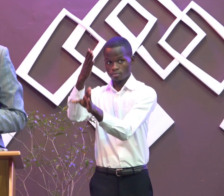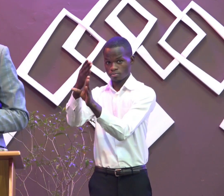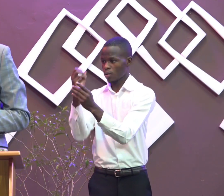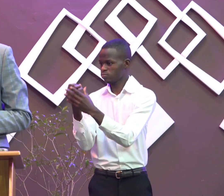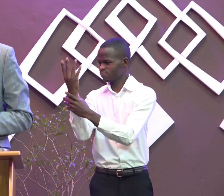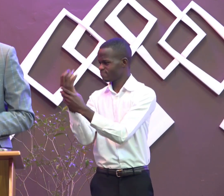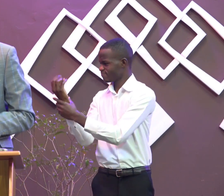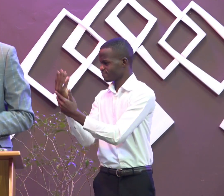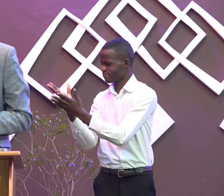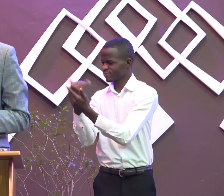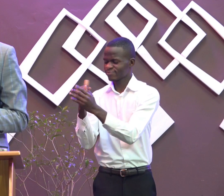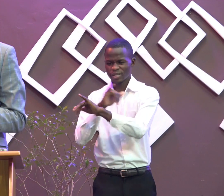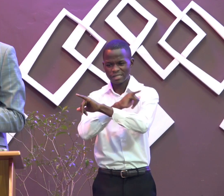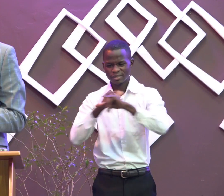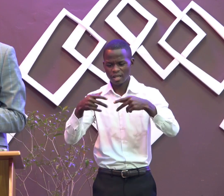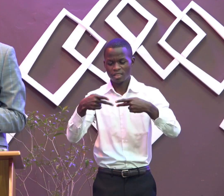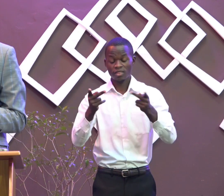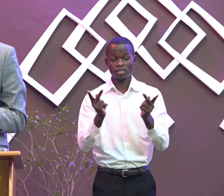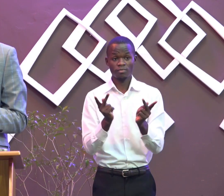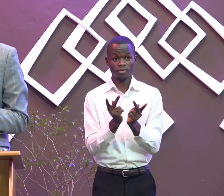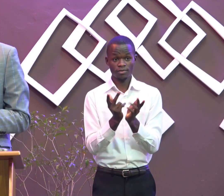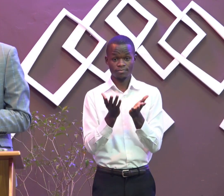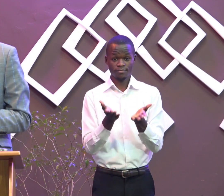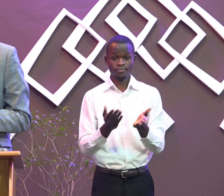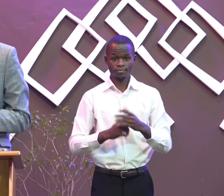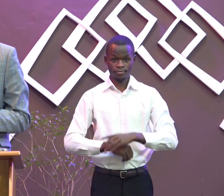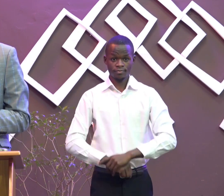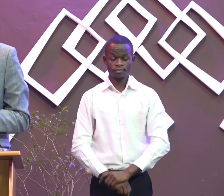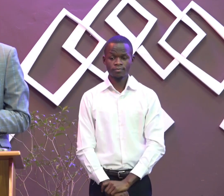we have to clear and clean the whole place, and so he got